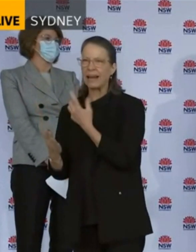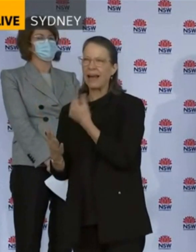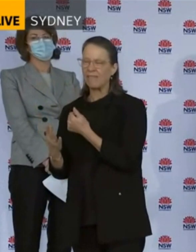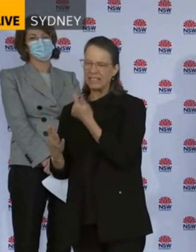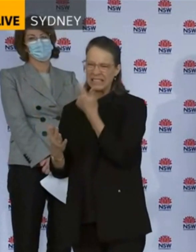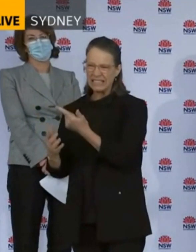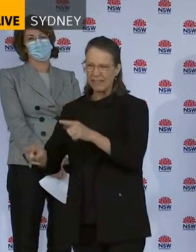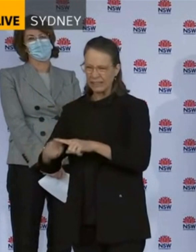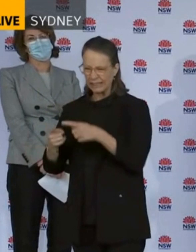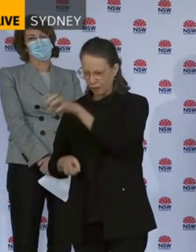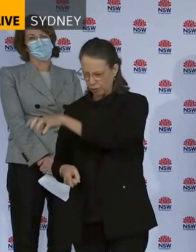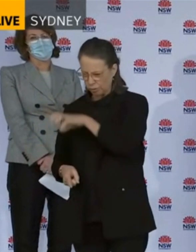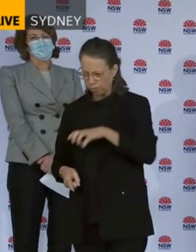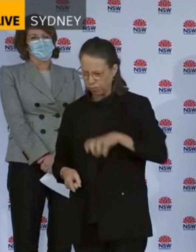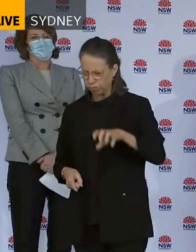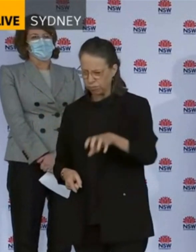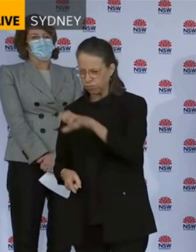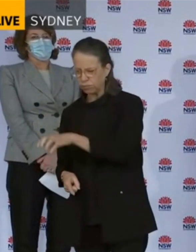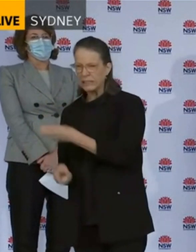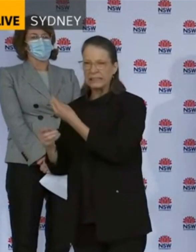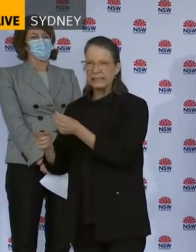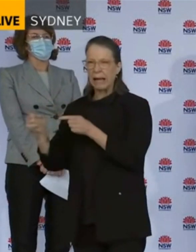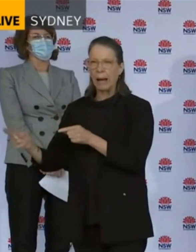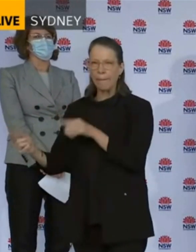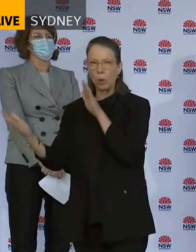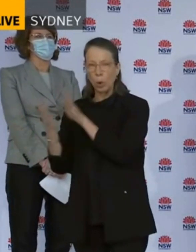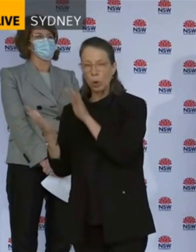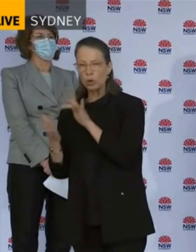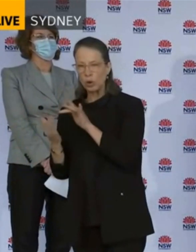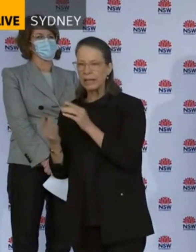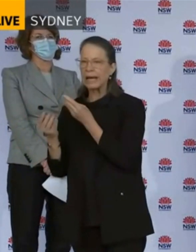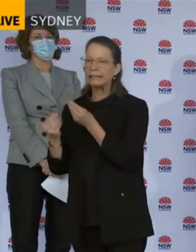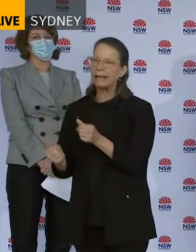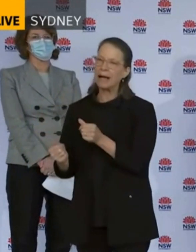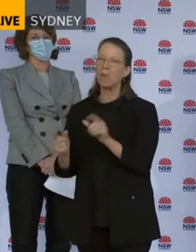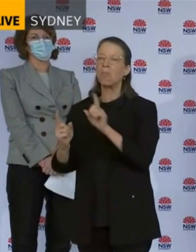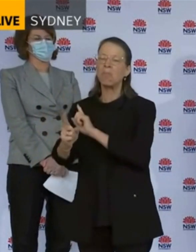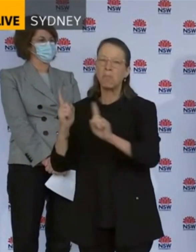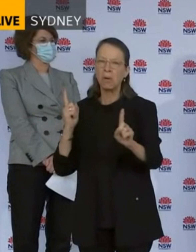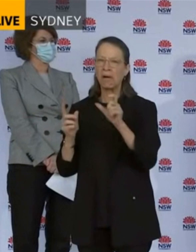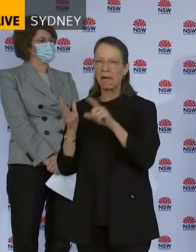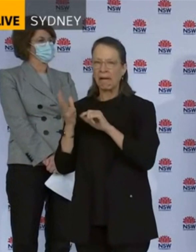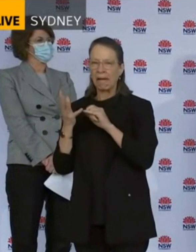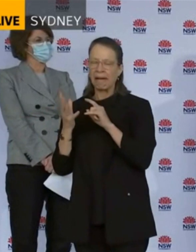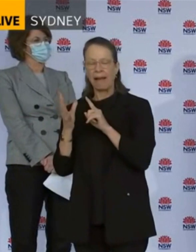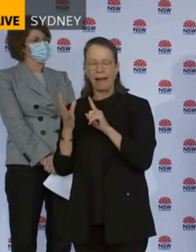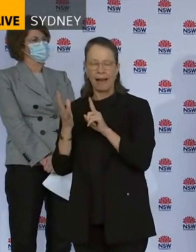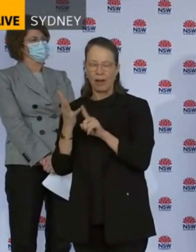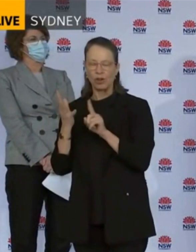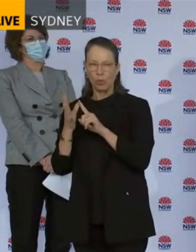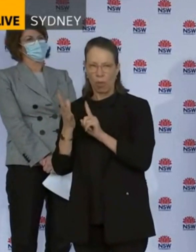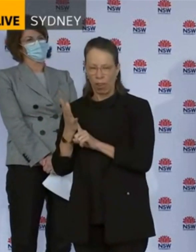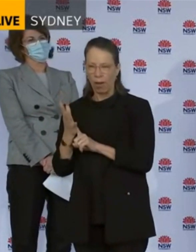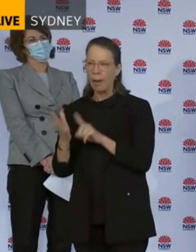And because we were concurrently assessing people, for him there was a miscommunication because the issue